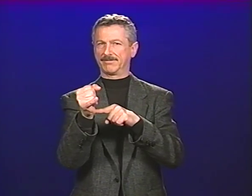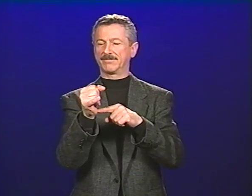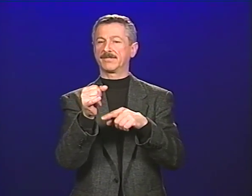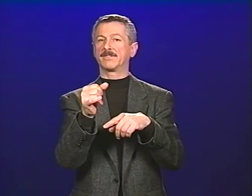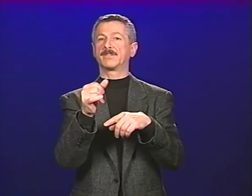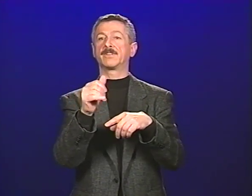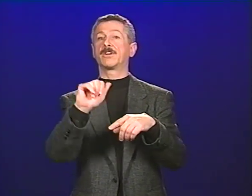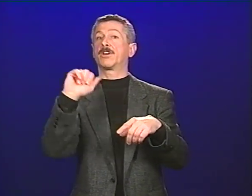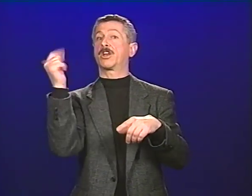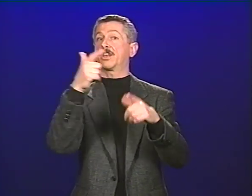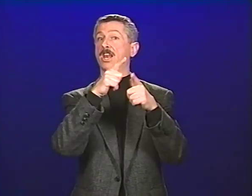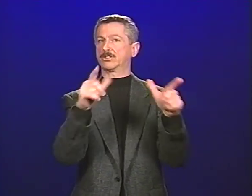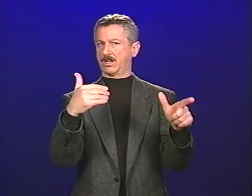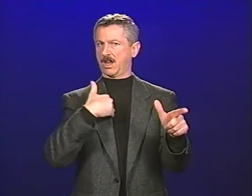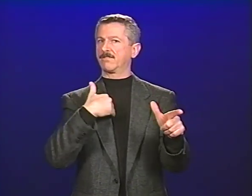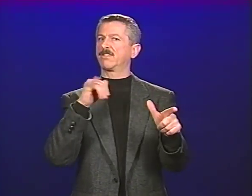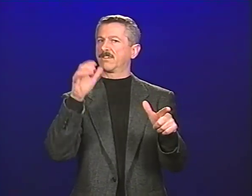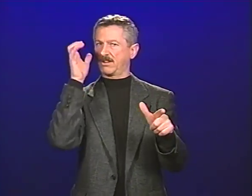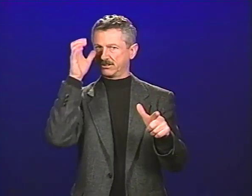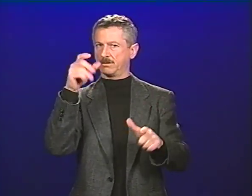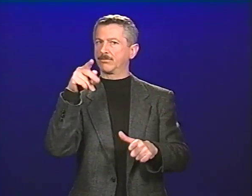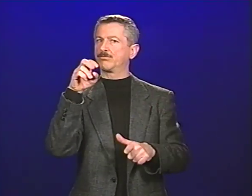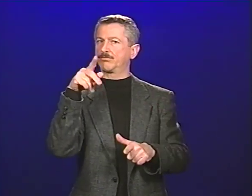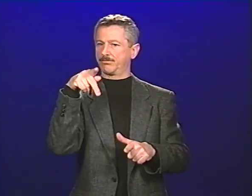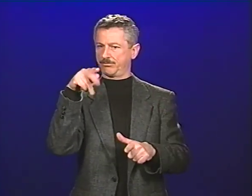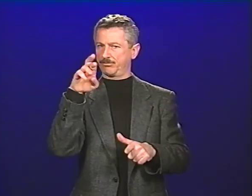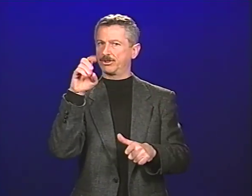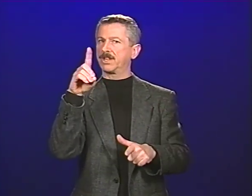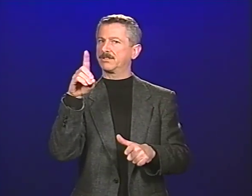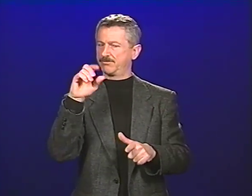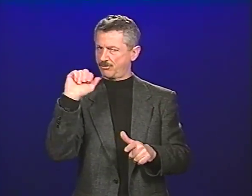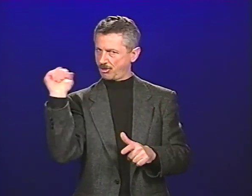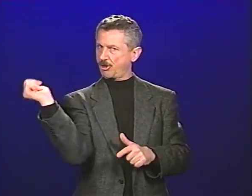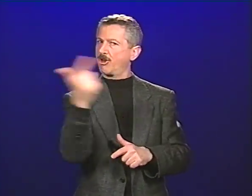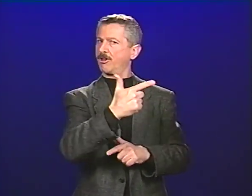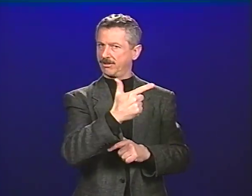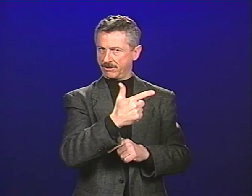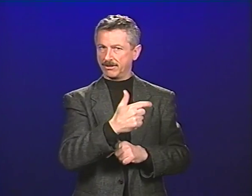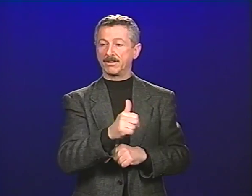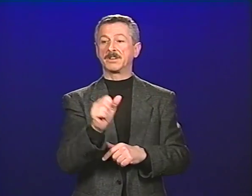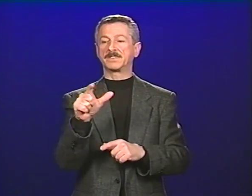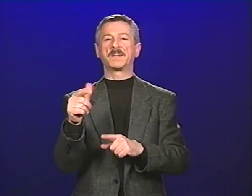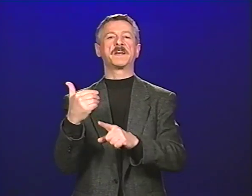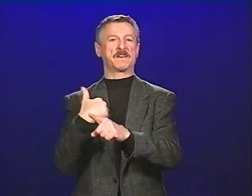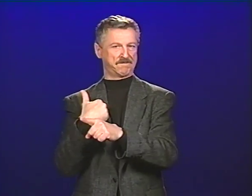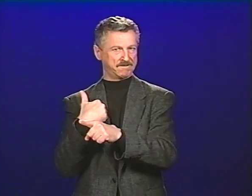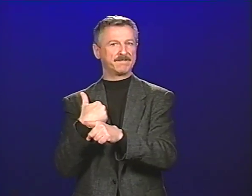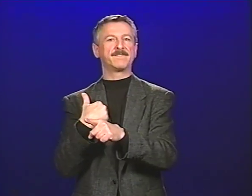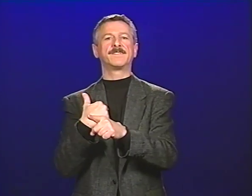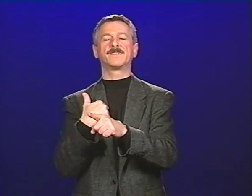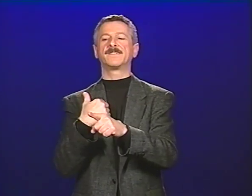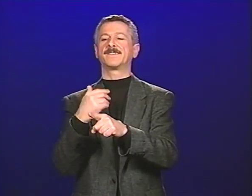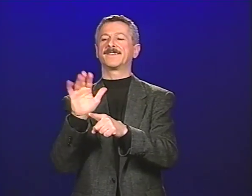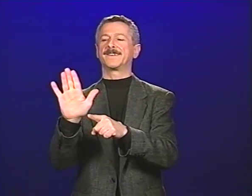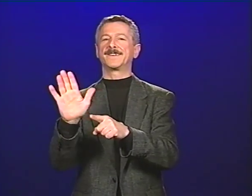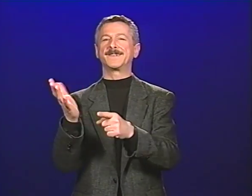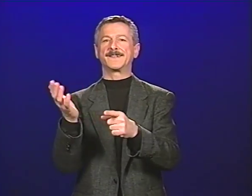about the subject of a sentence, and all languages include the concept of predicates. ASL is no